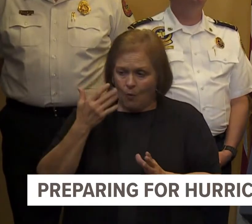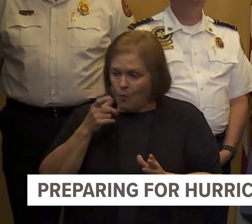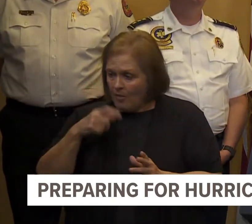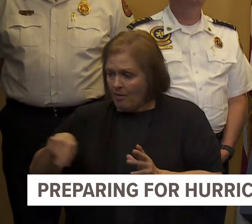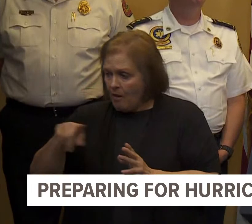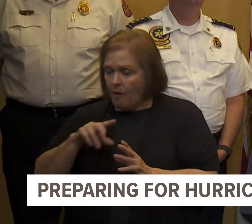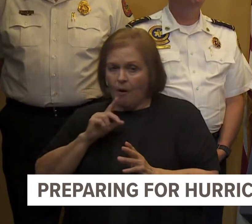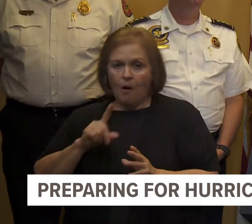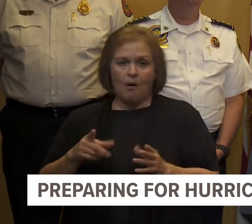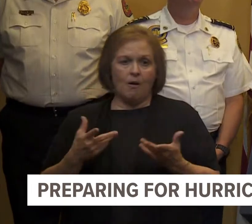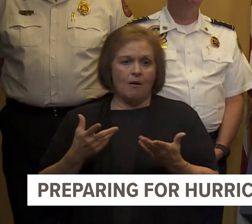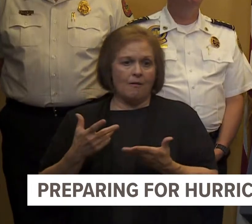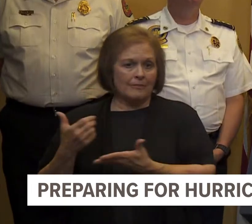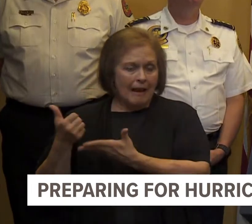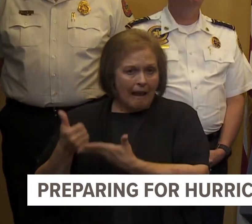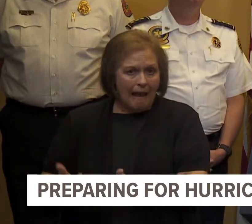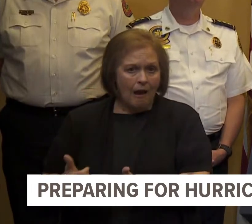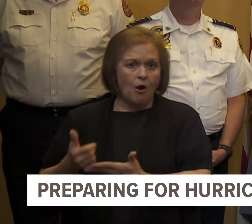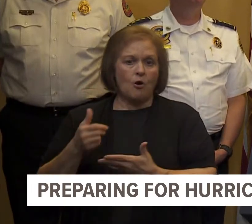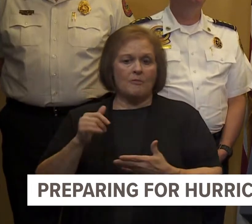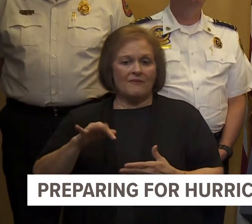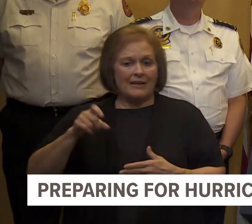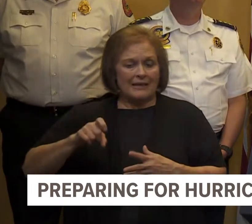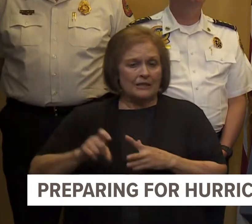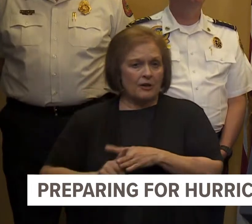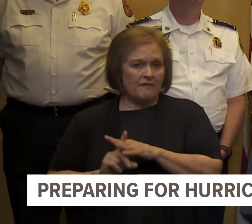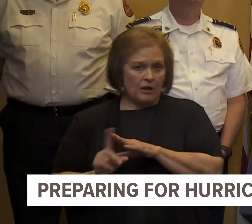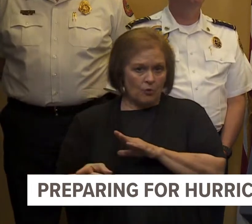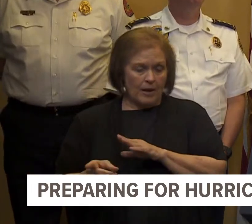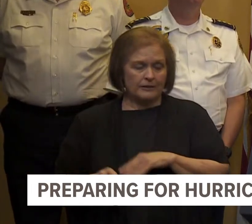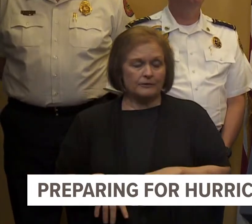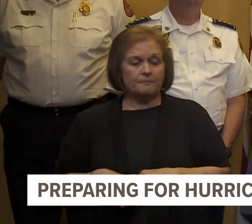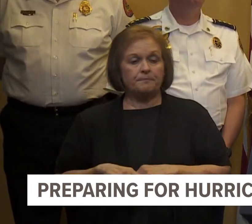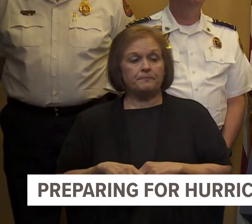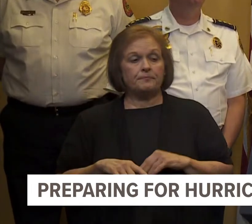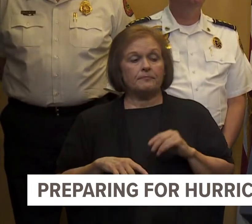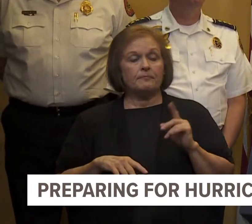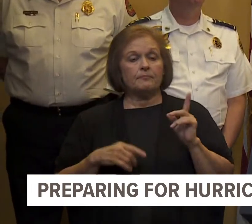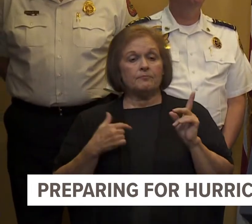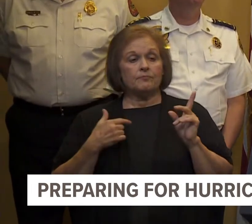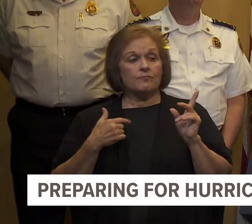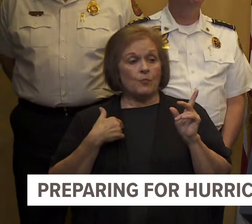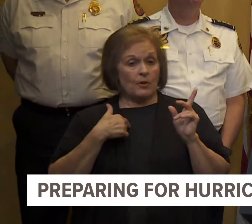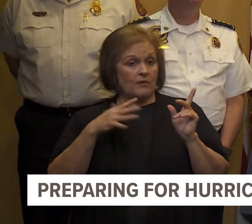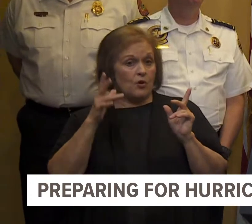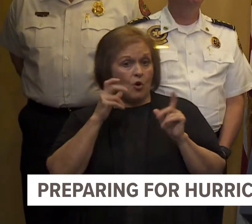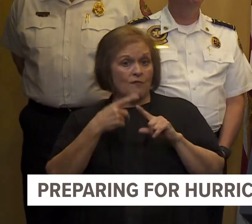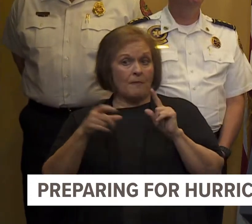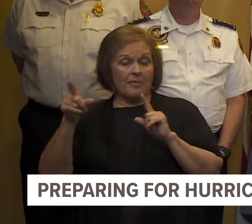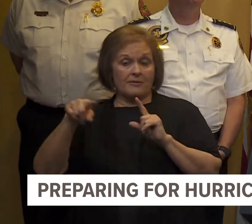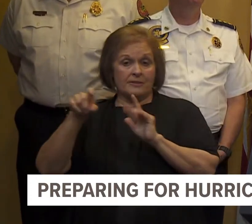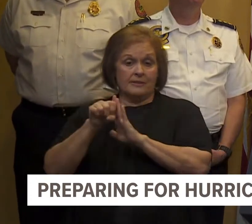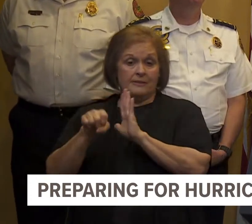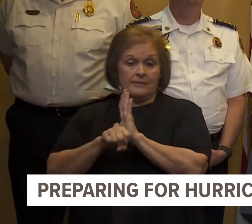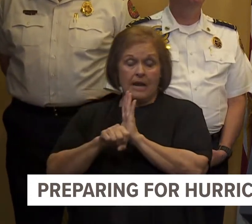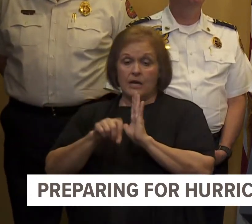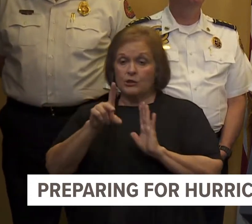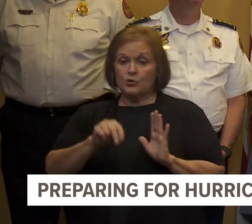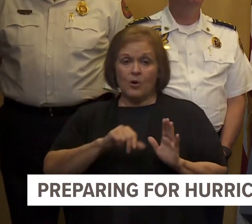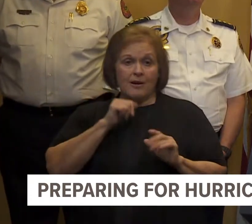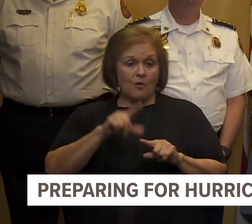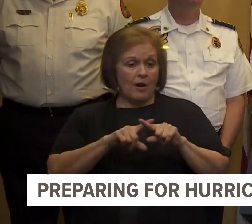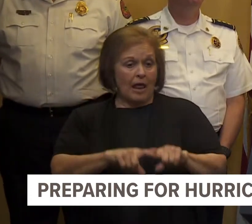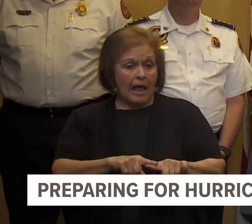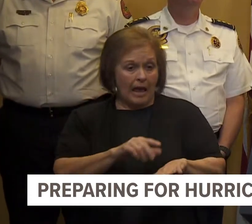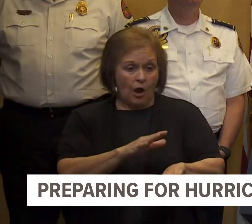and bring those people together in the fold to try and evacuate. And as the mayor said, we've heard from the state numerous times, do not